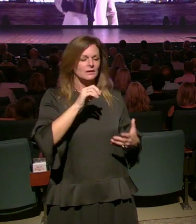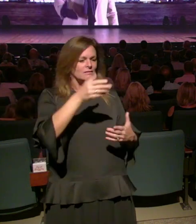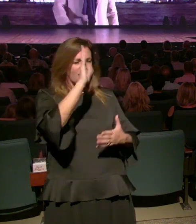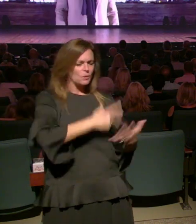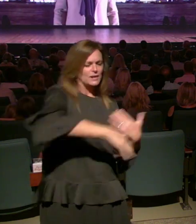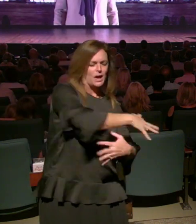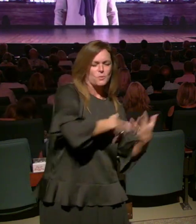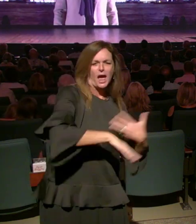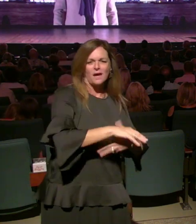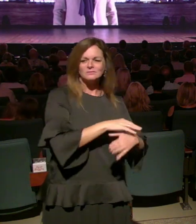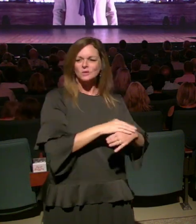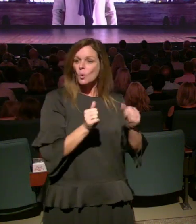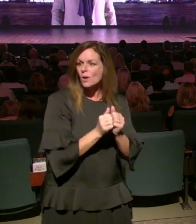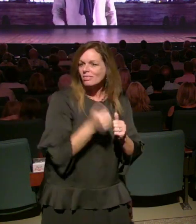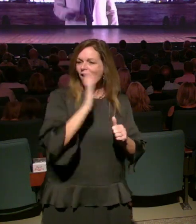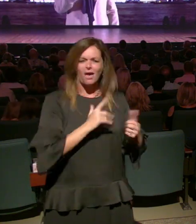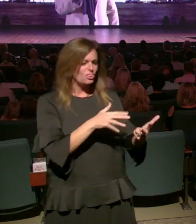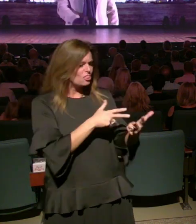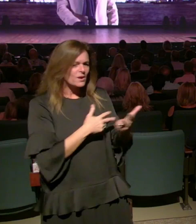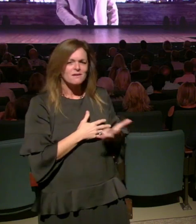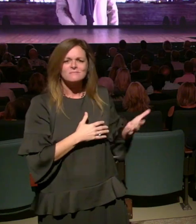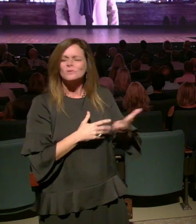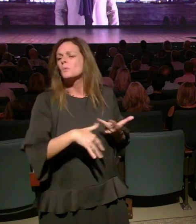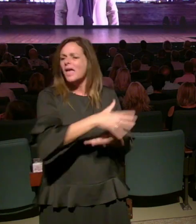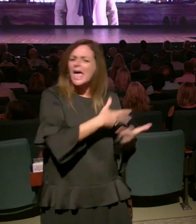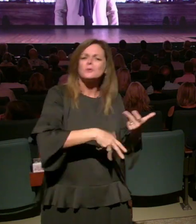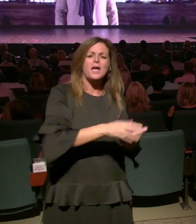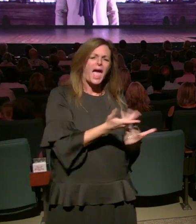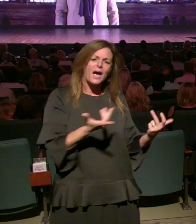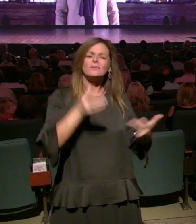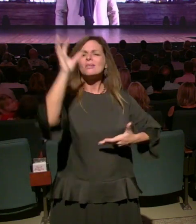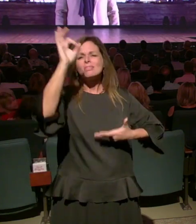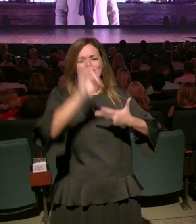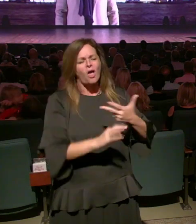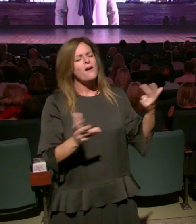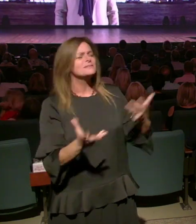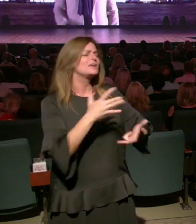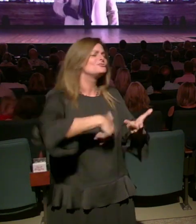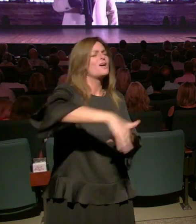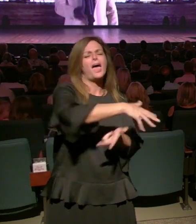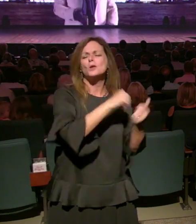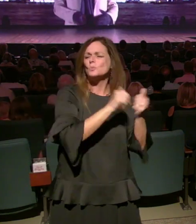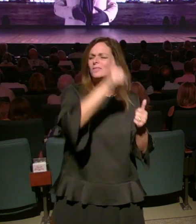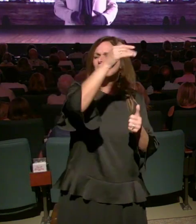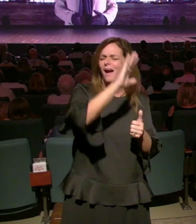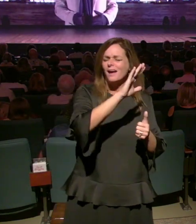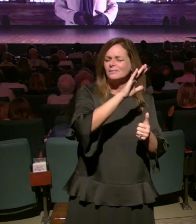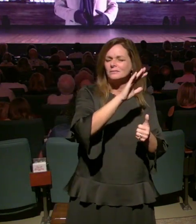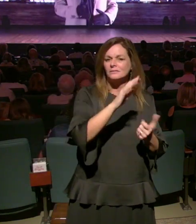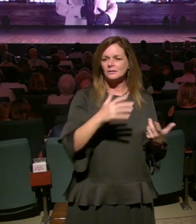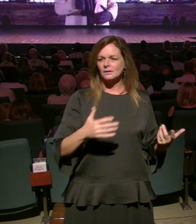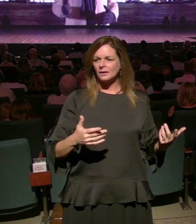that friendship with God? Well, I want you to know that's exactly what you've been created for. And Jesus comes this Christmas